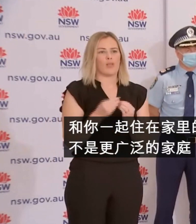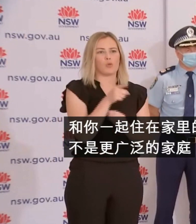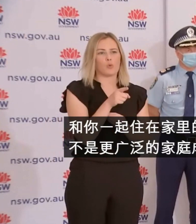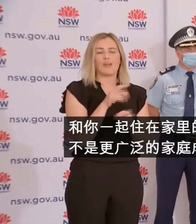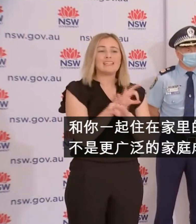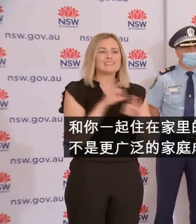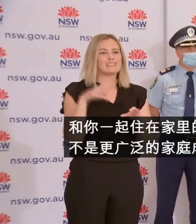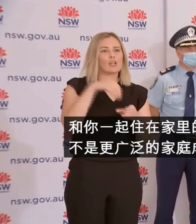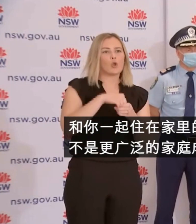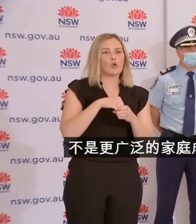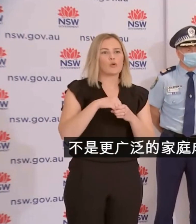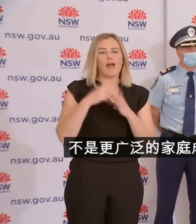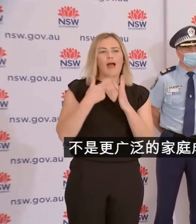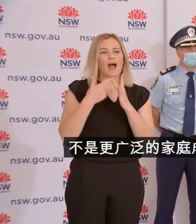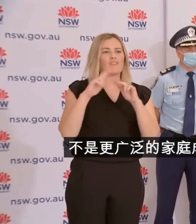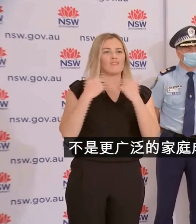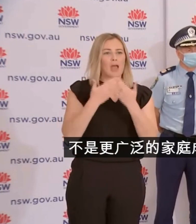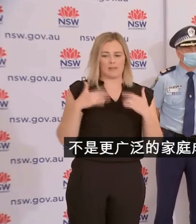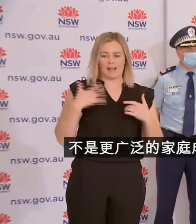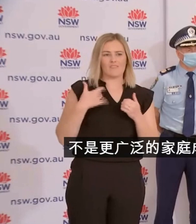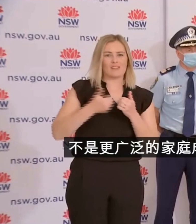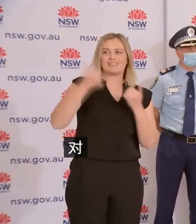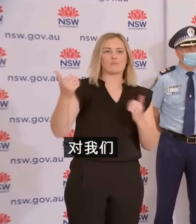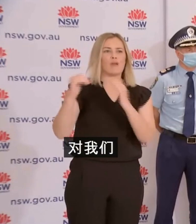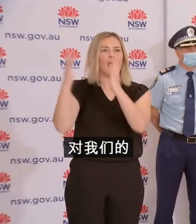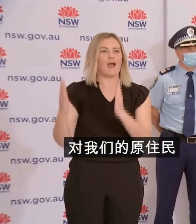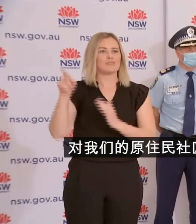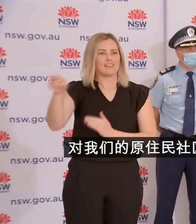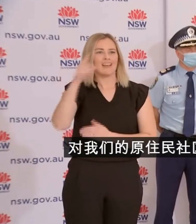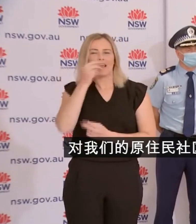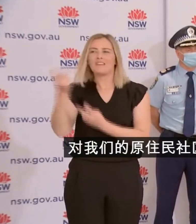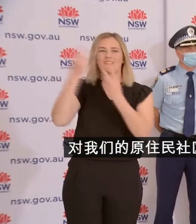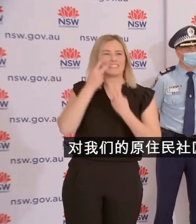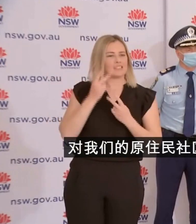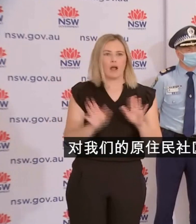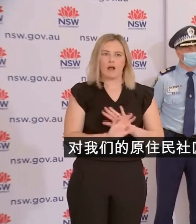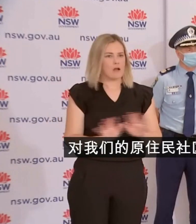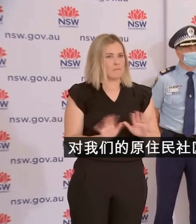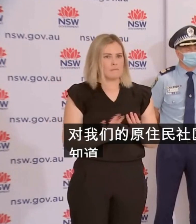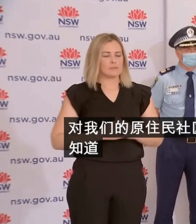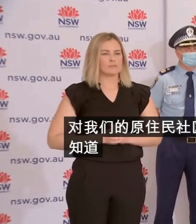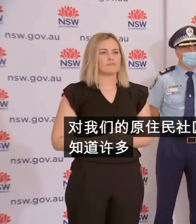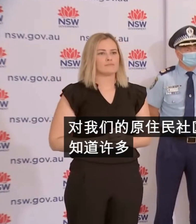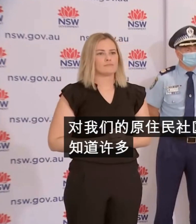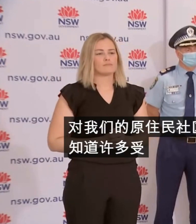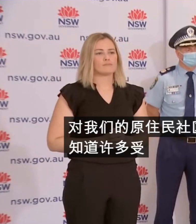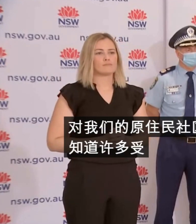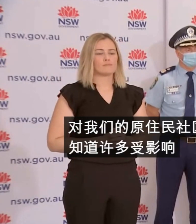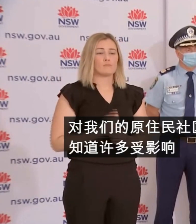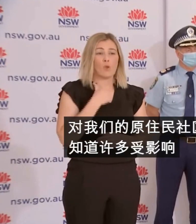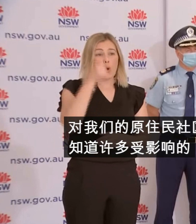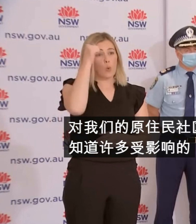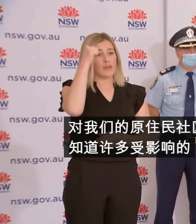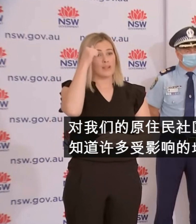family members. I also want to say a specific call out to our Aboriginal community. We know that many